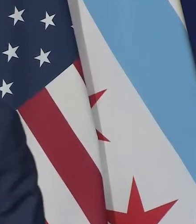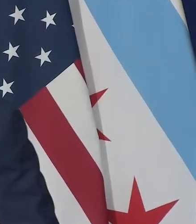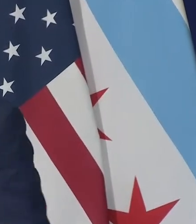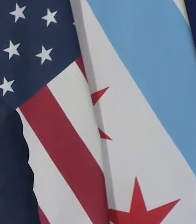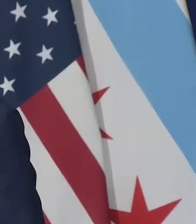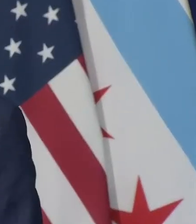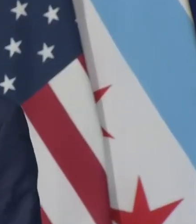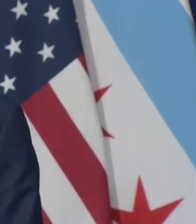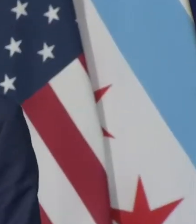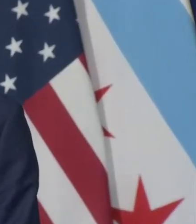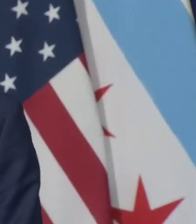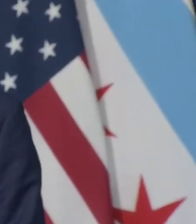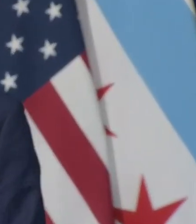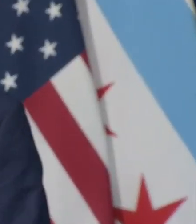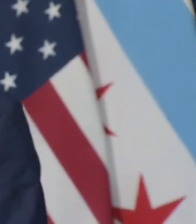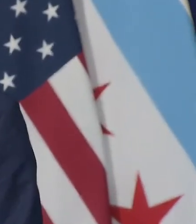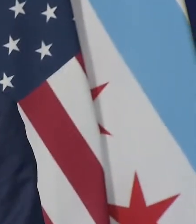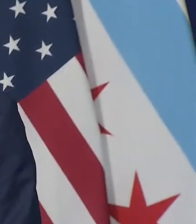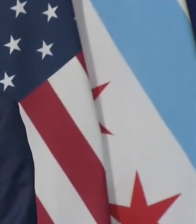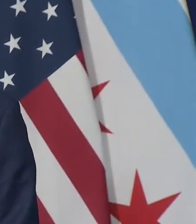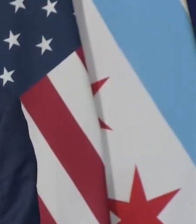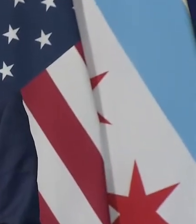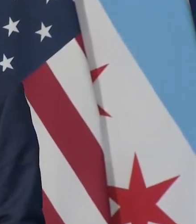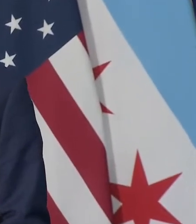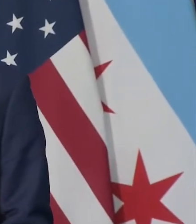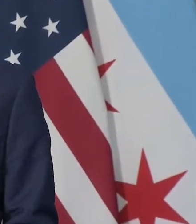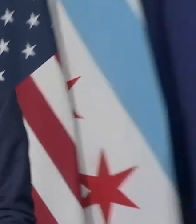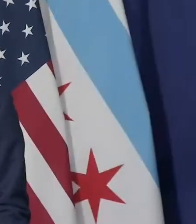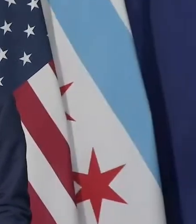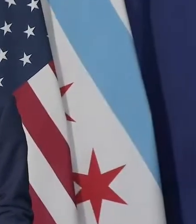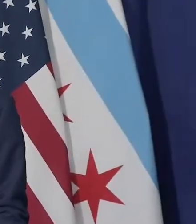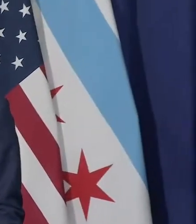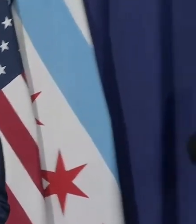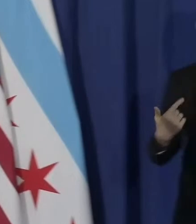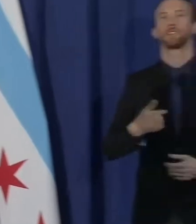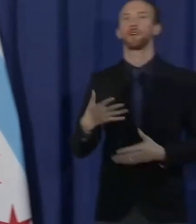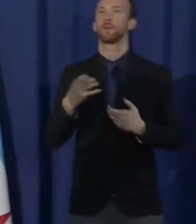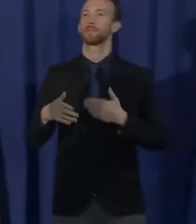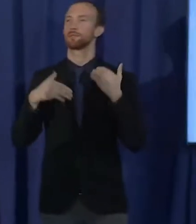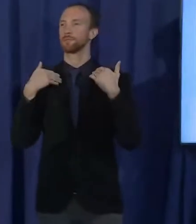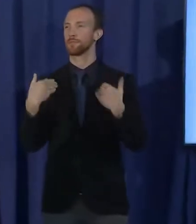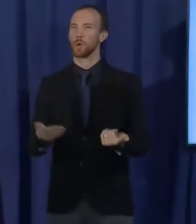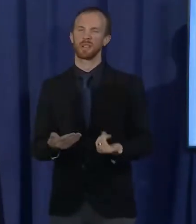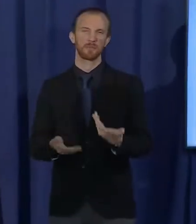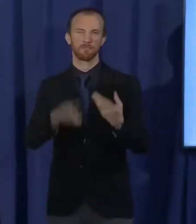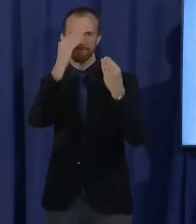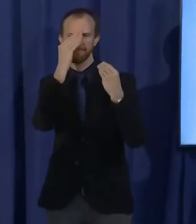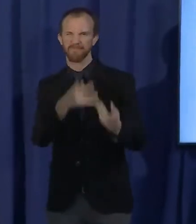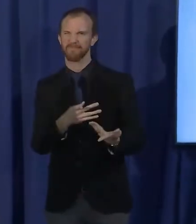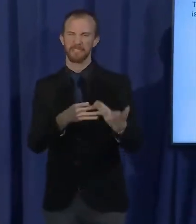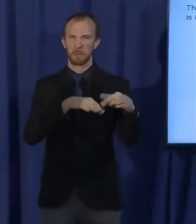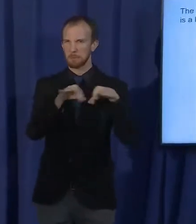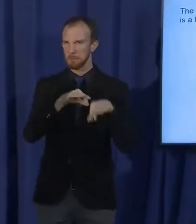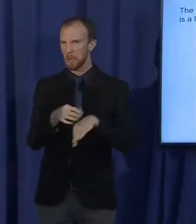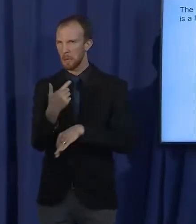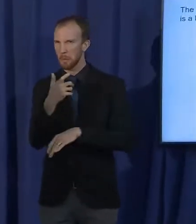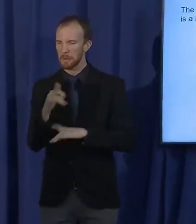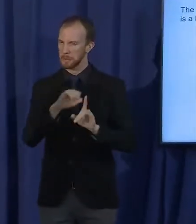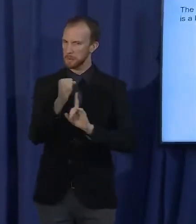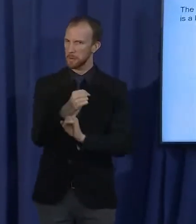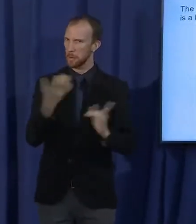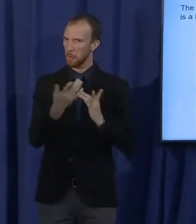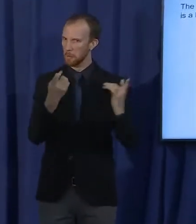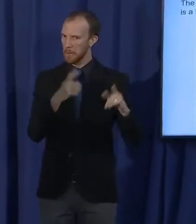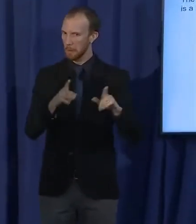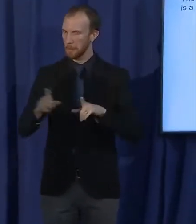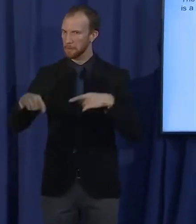Thank you, Dr. Allwoody, and very excited to be here. To just set a little context for this, if we